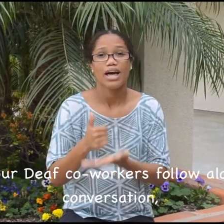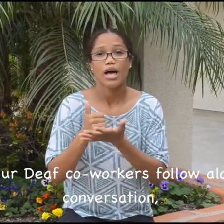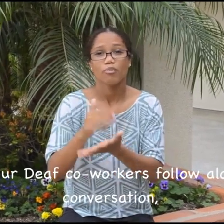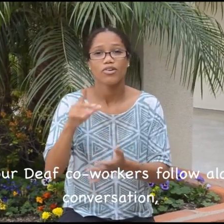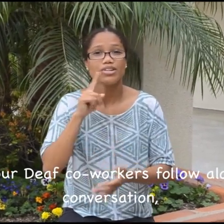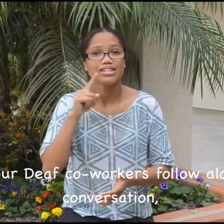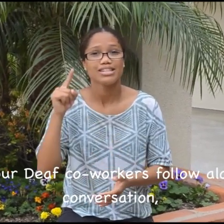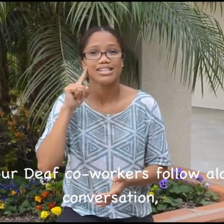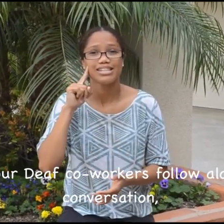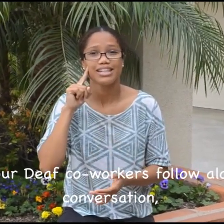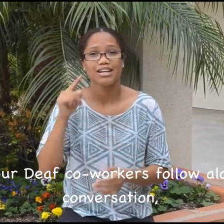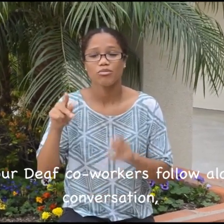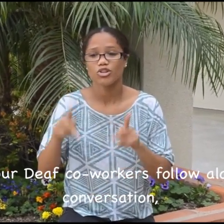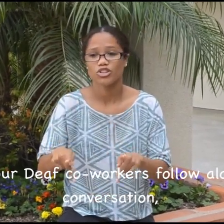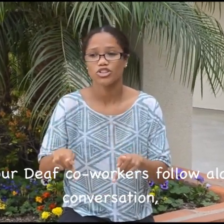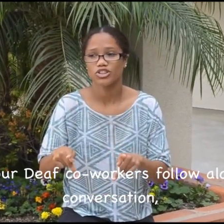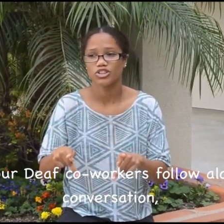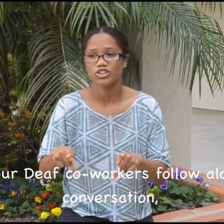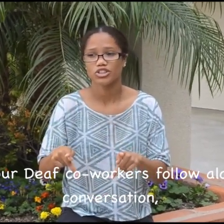follow along in the conversation,